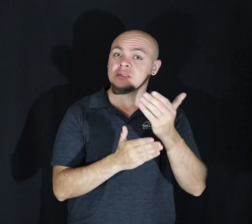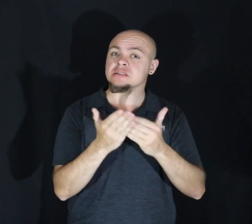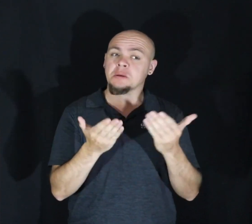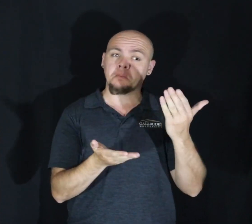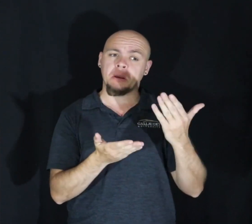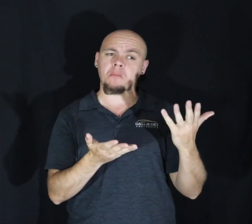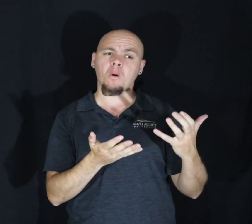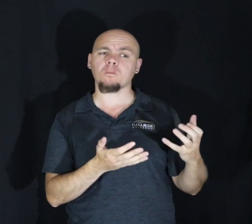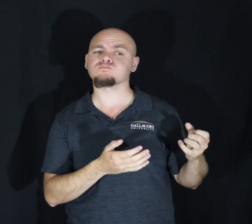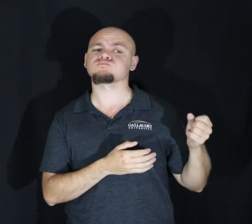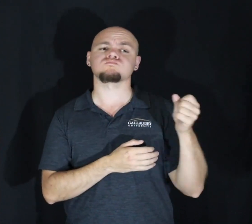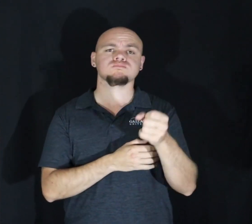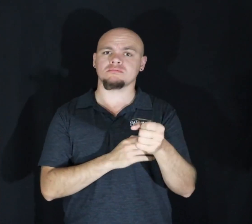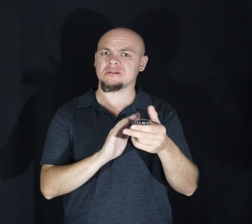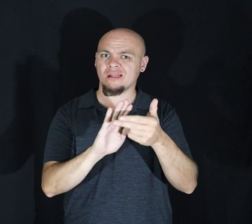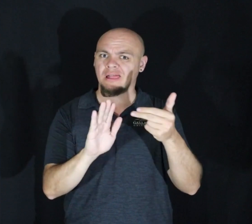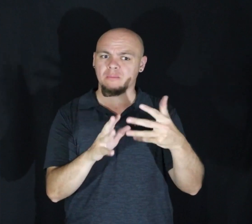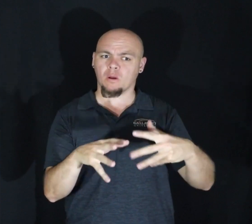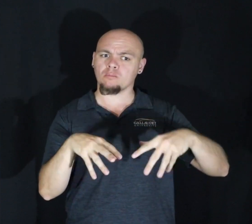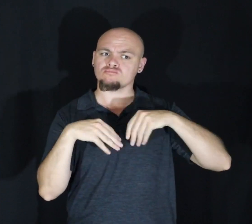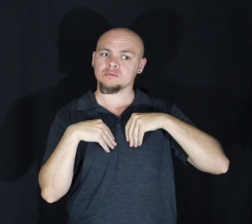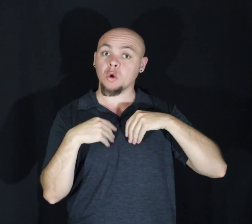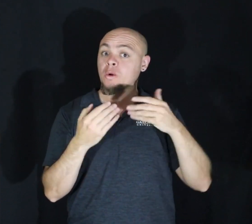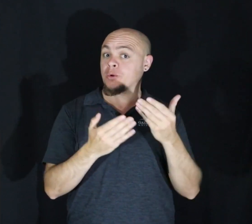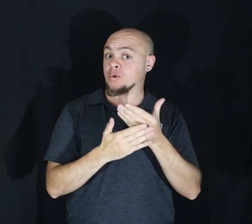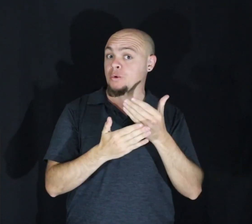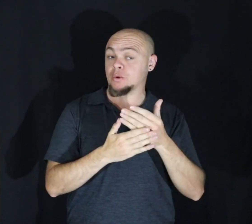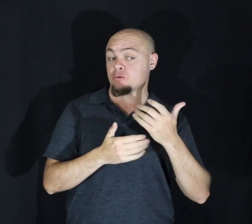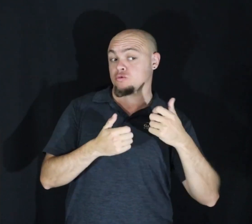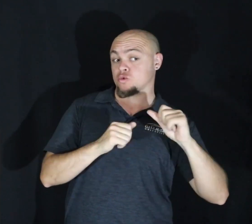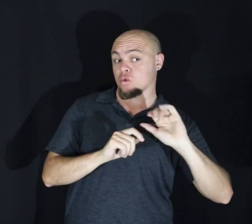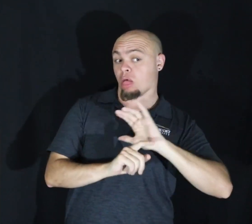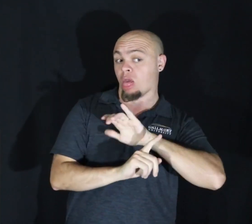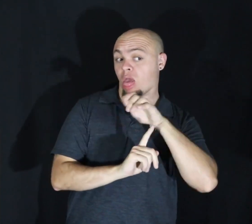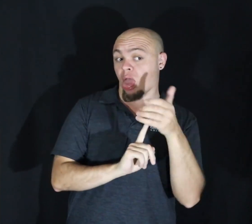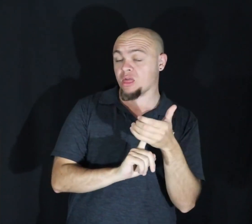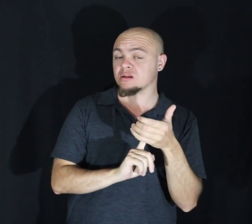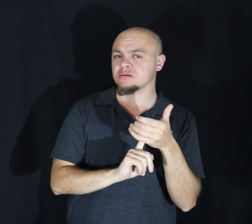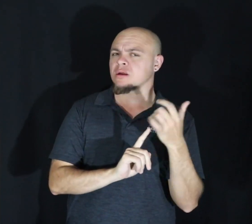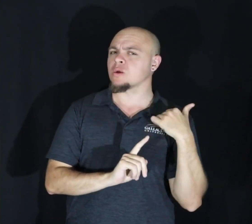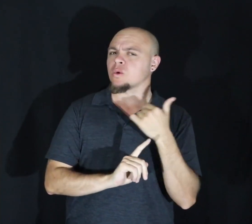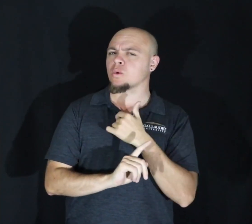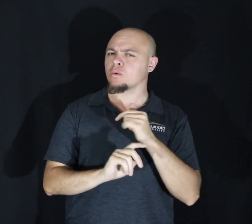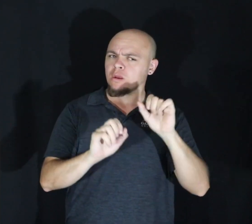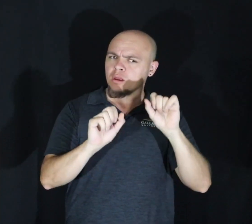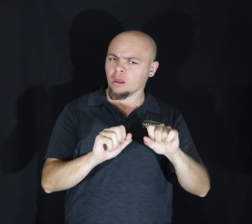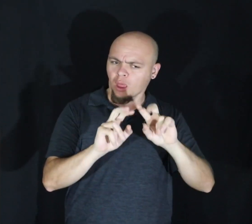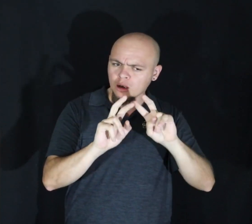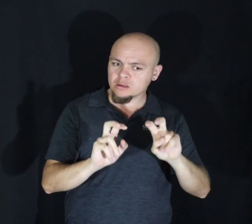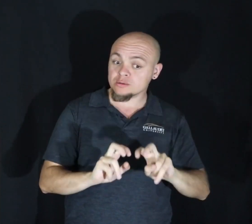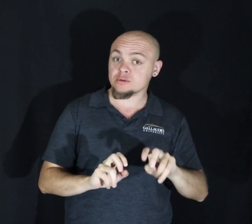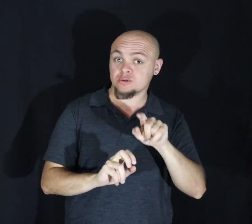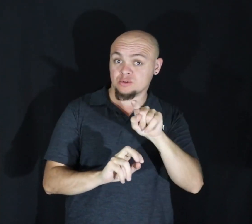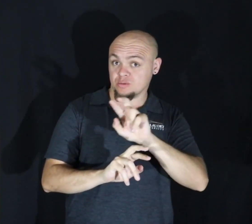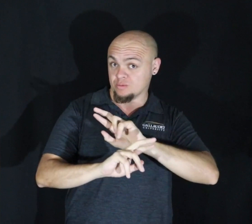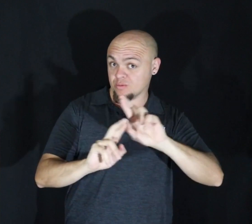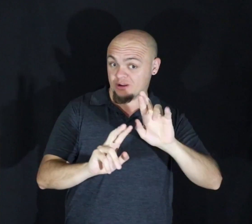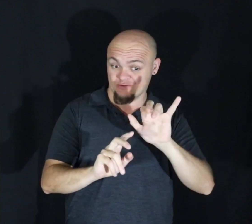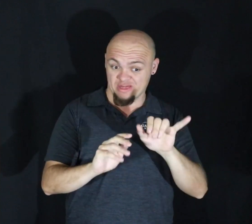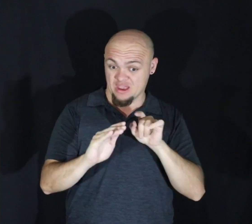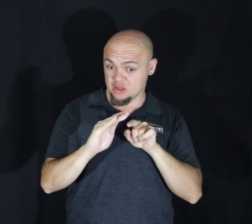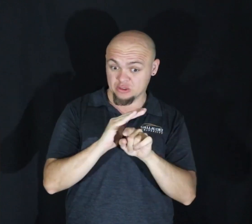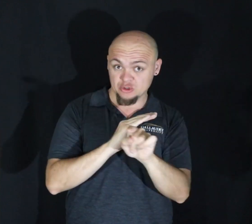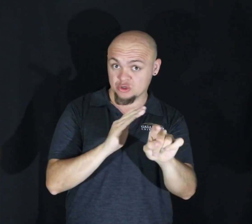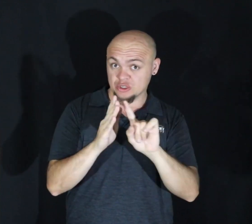back. Maybe you want to try some new ones on. And that's for us to examine, right? So are you ready to join me in this